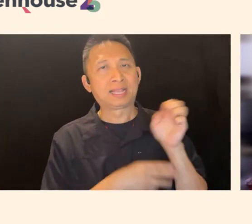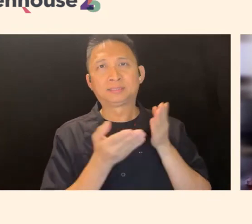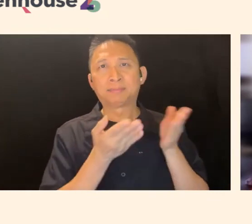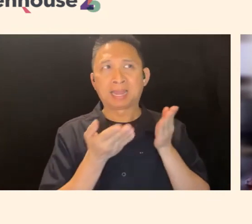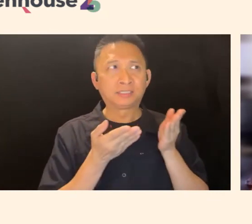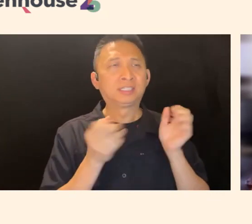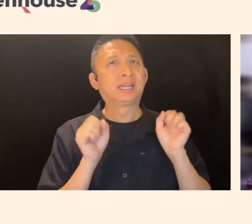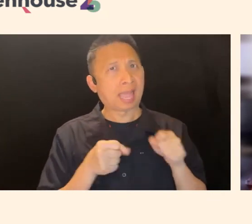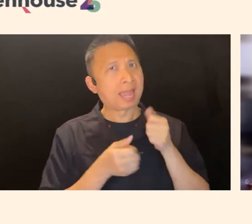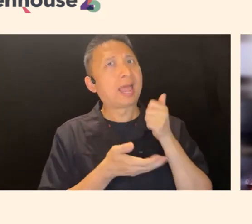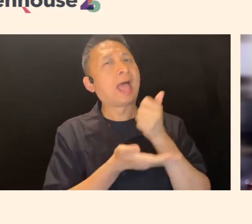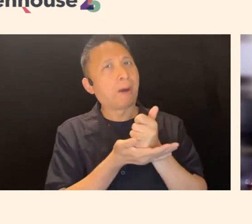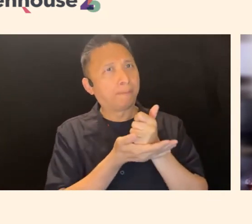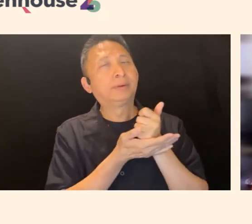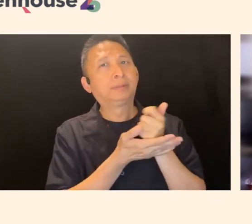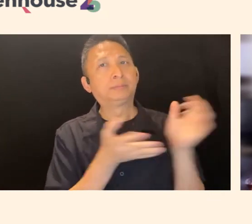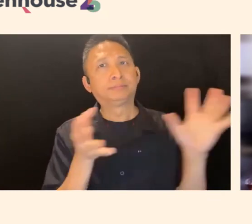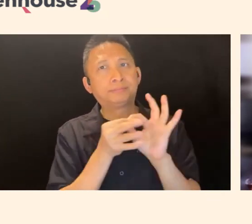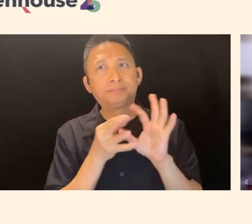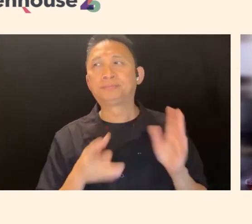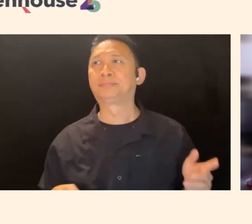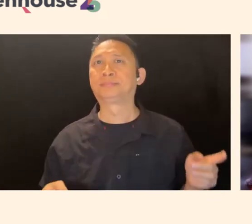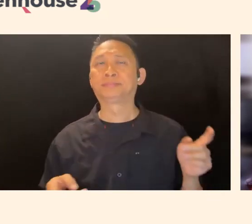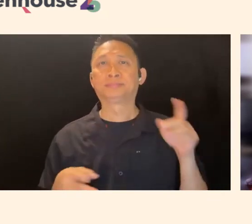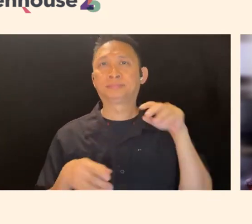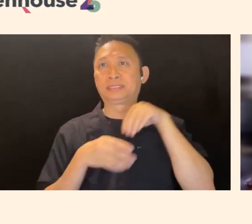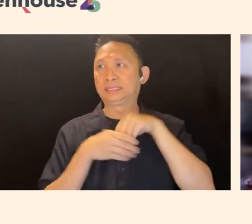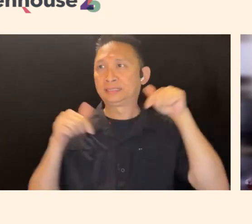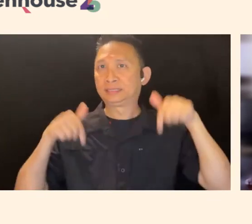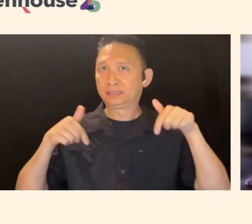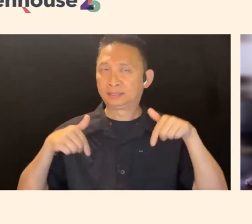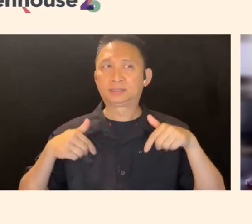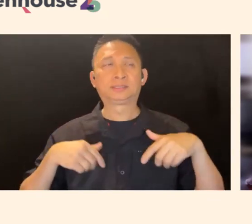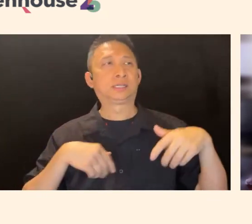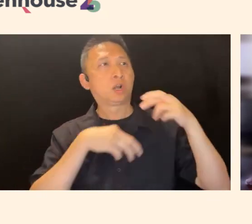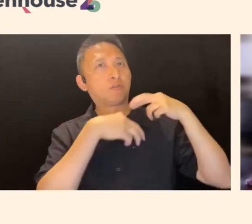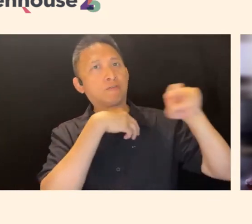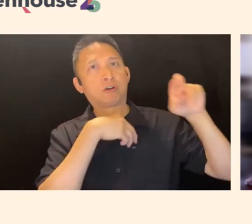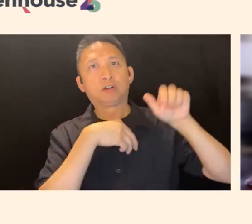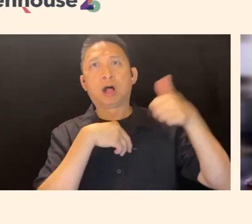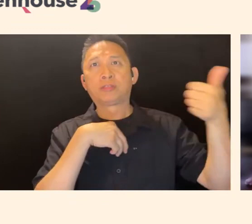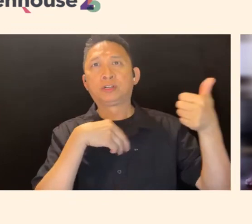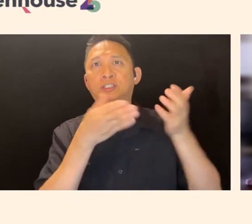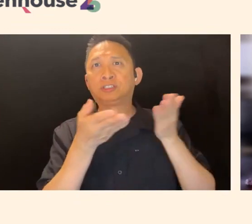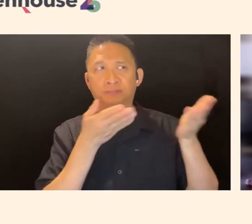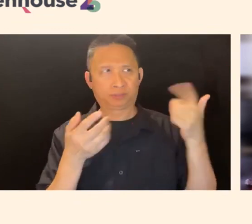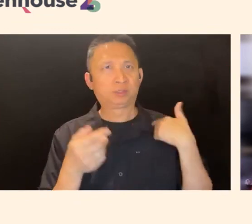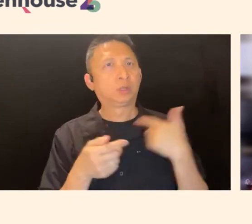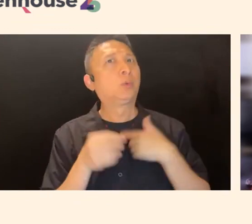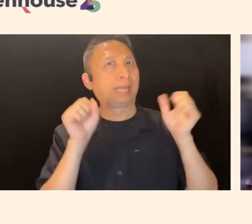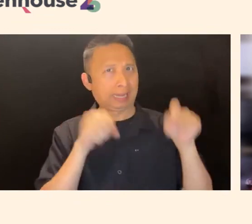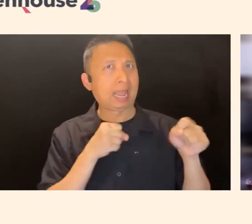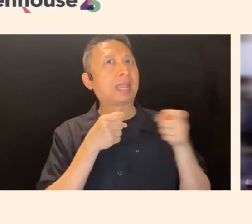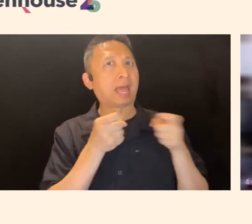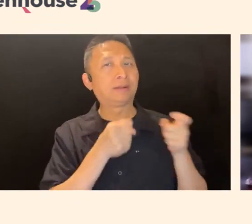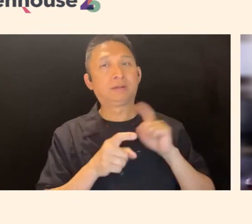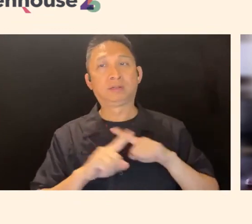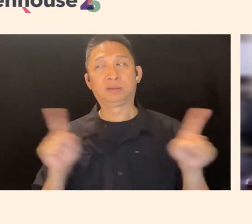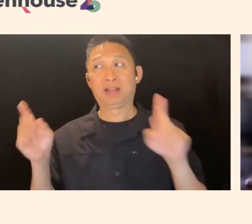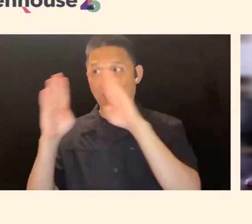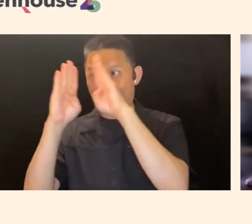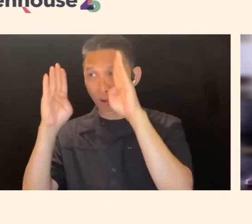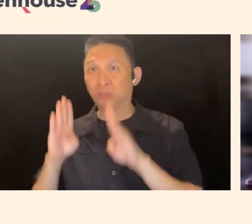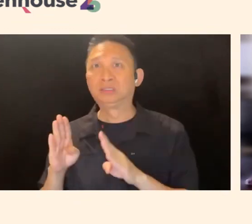you in house or out house referral to whatever services they might need or whatever, whether it be